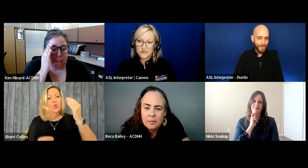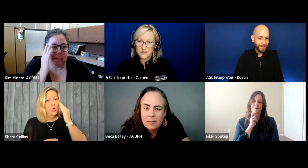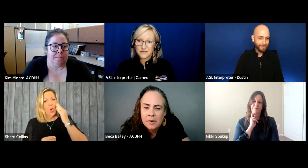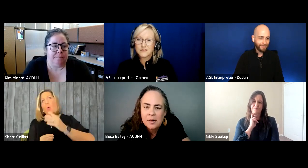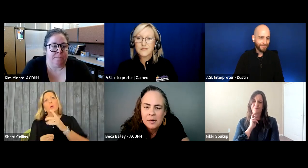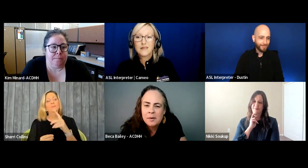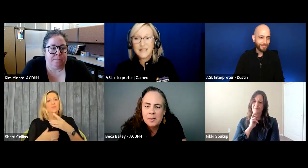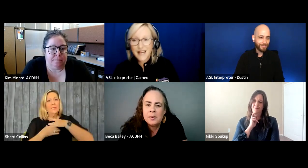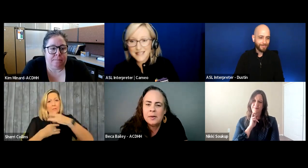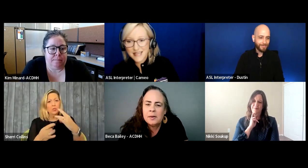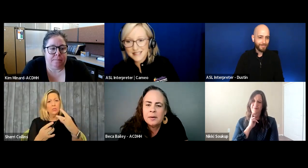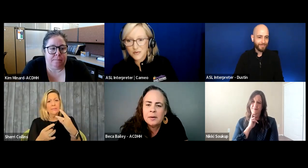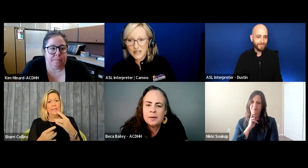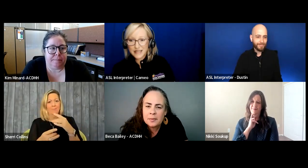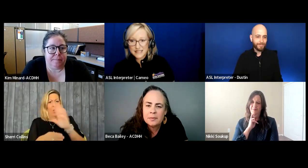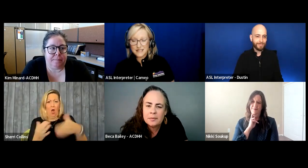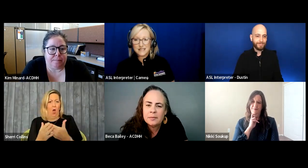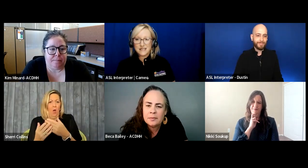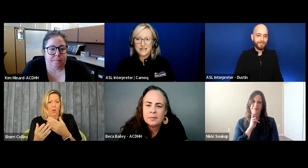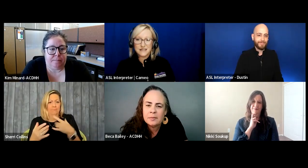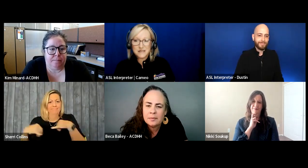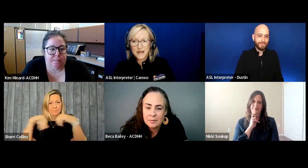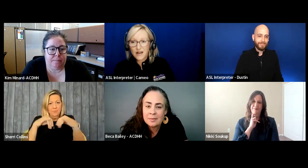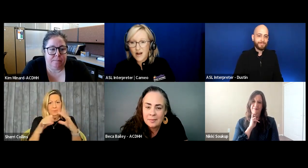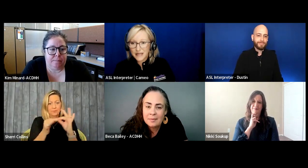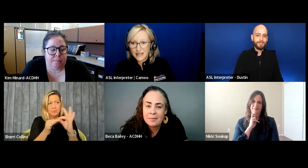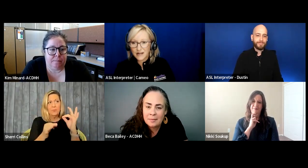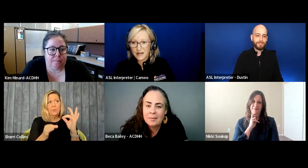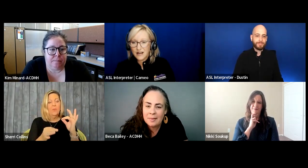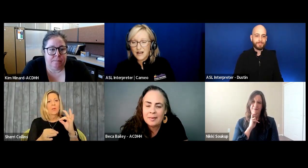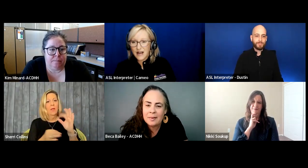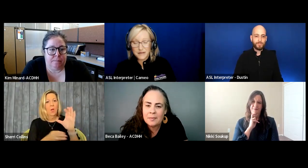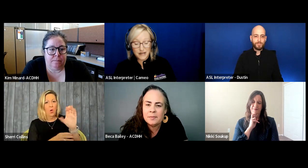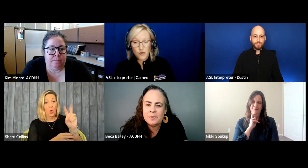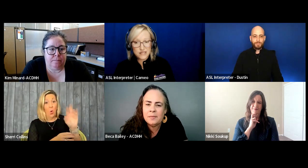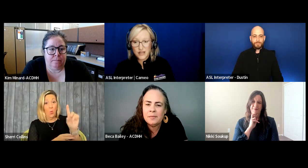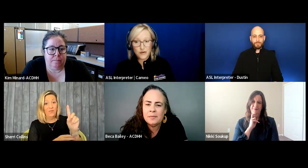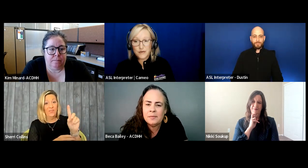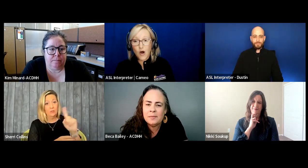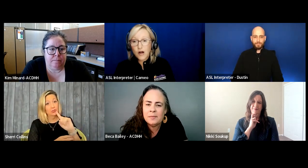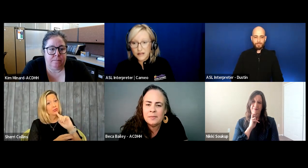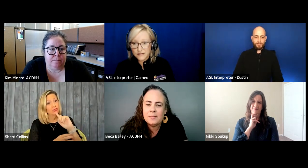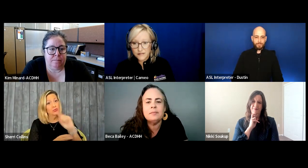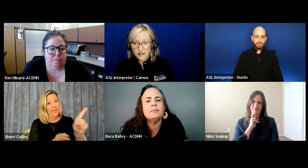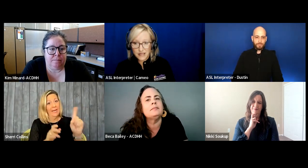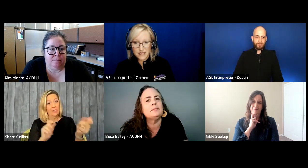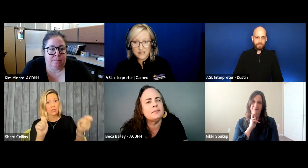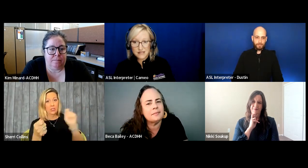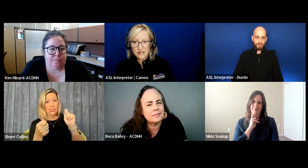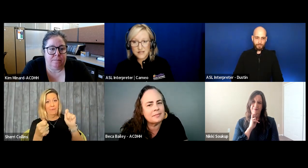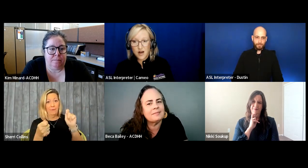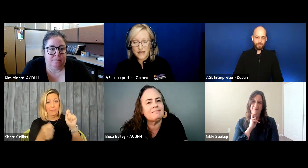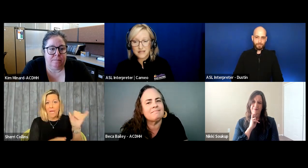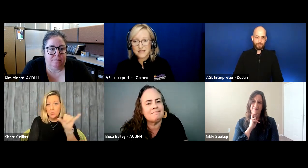did you want to add something? Yes, I would like to make a comment here. Of course, I agree with all of